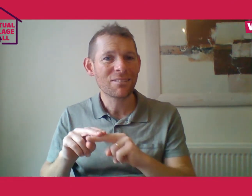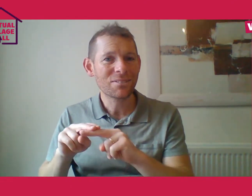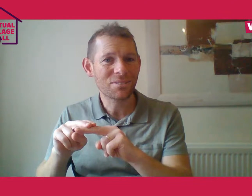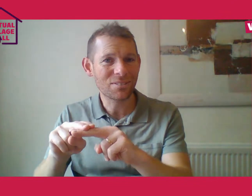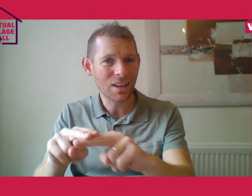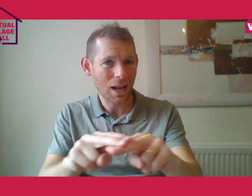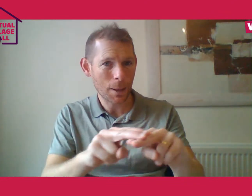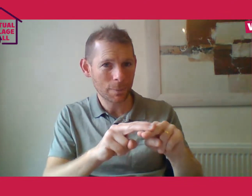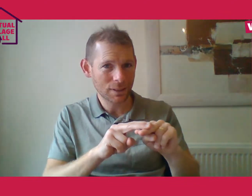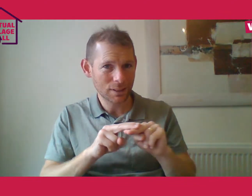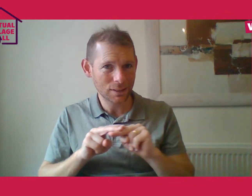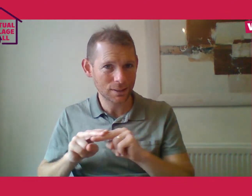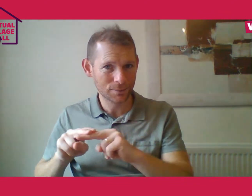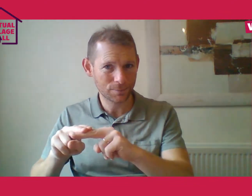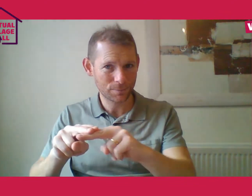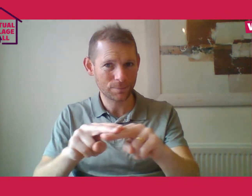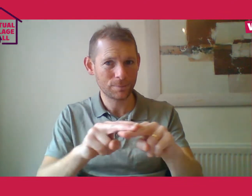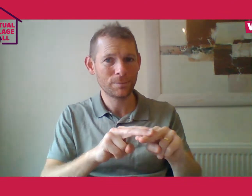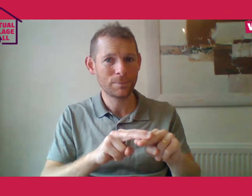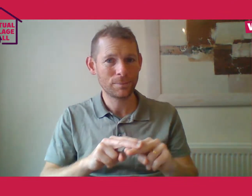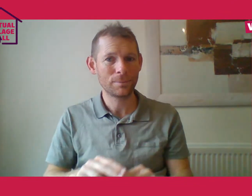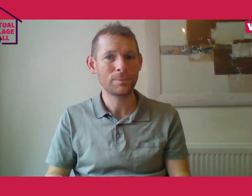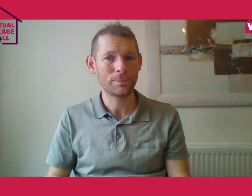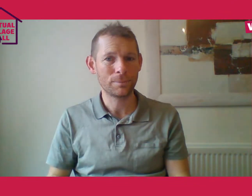family, family,